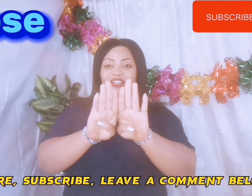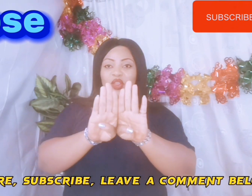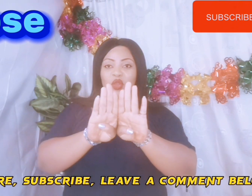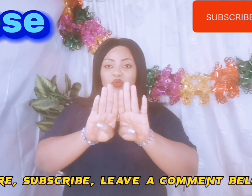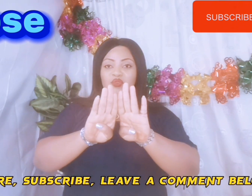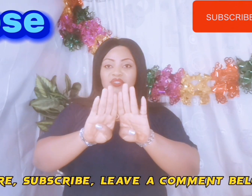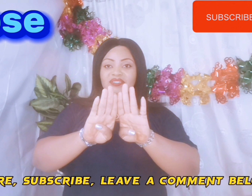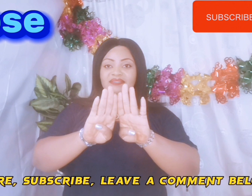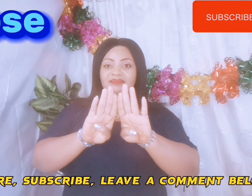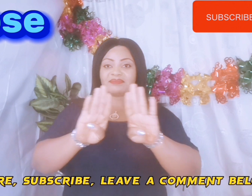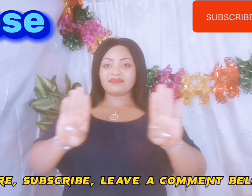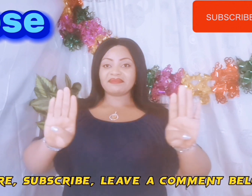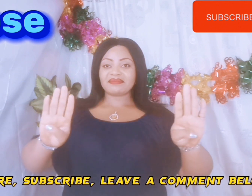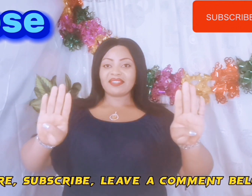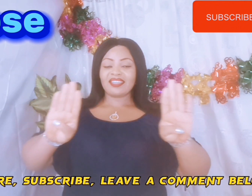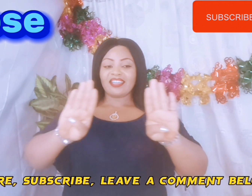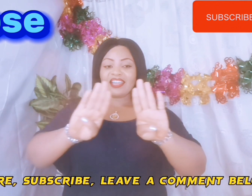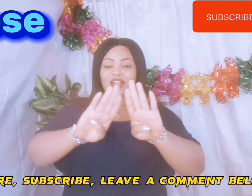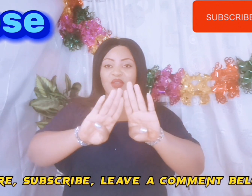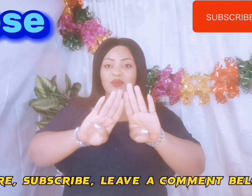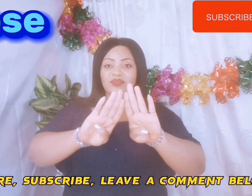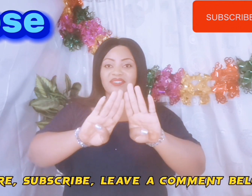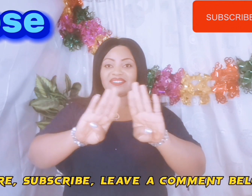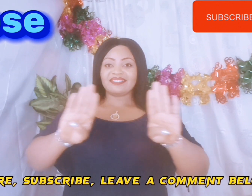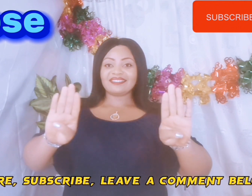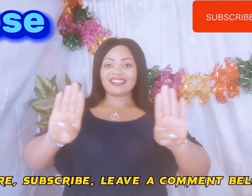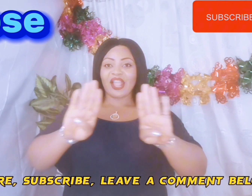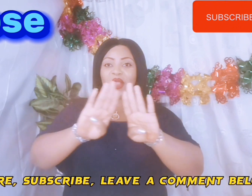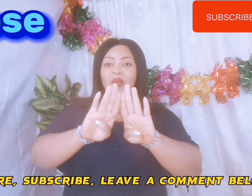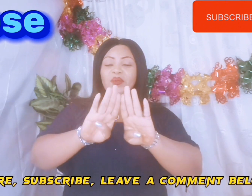give us the same sign. Okay, guys. So this is close.